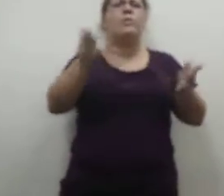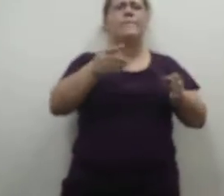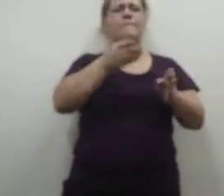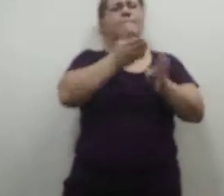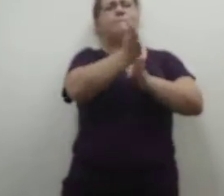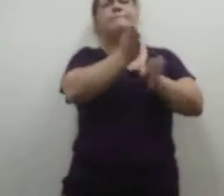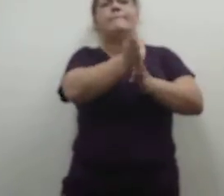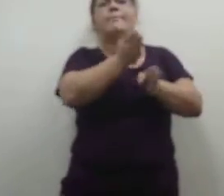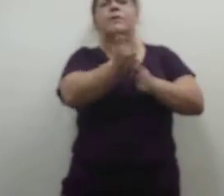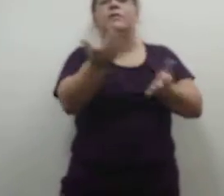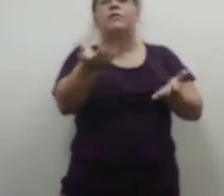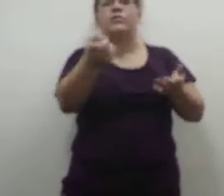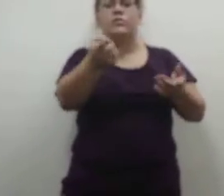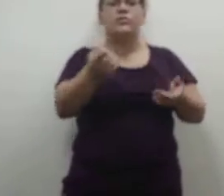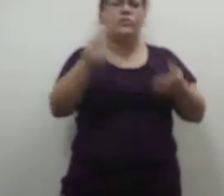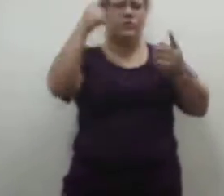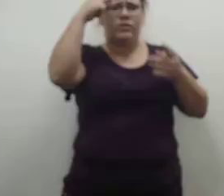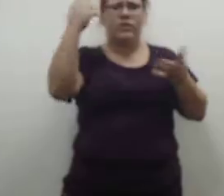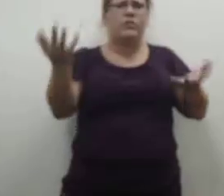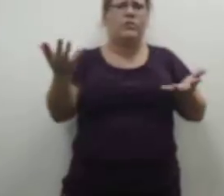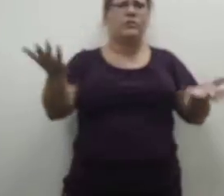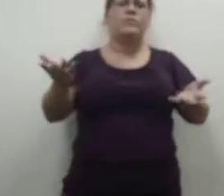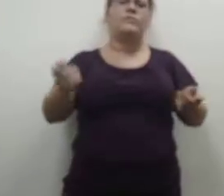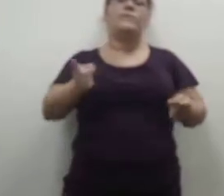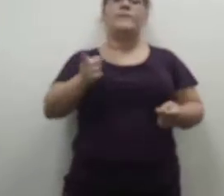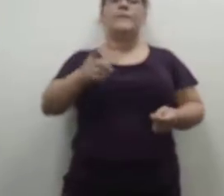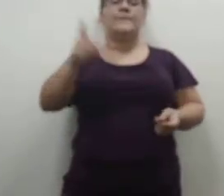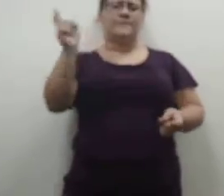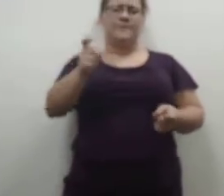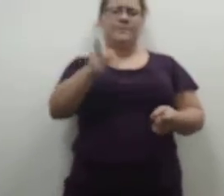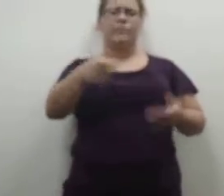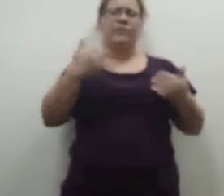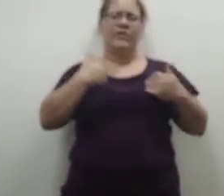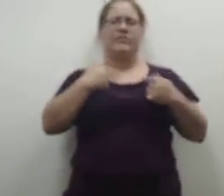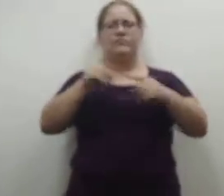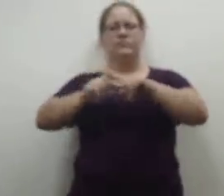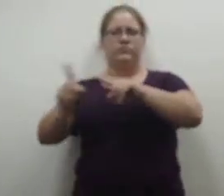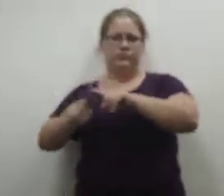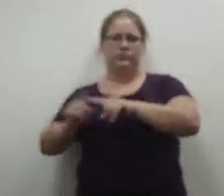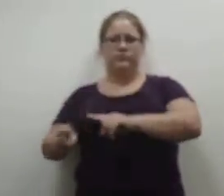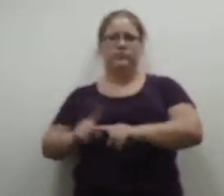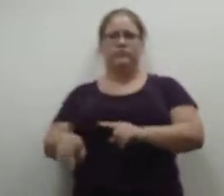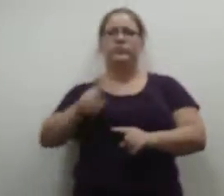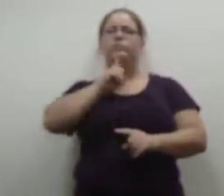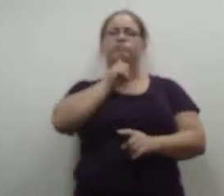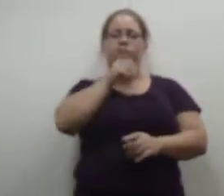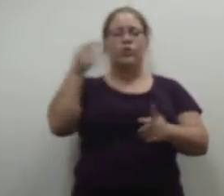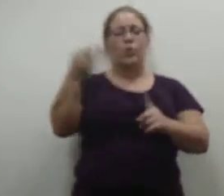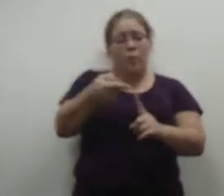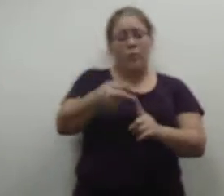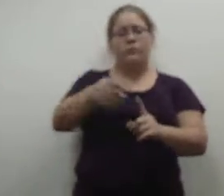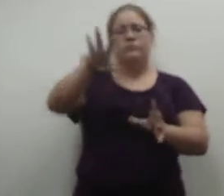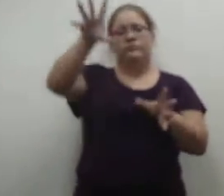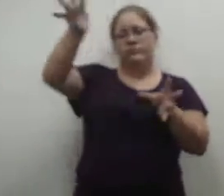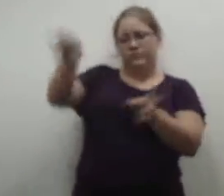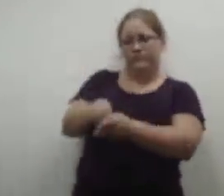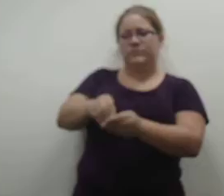reading class, but the needs are very different. So again, the goal is to integrate reading, writing, and research projects in a meaningful way for